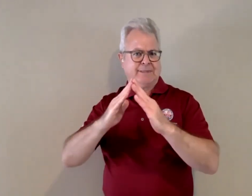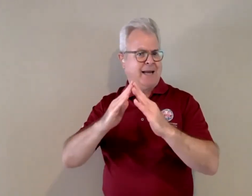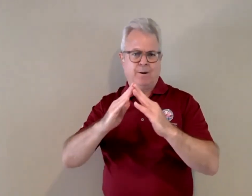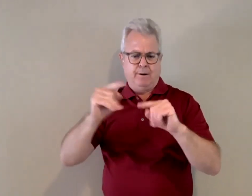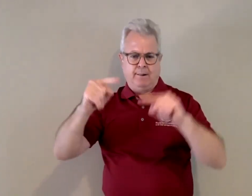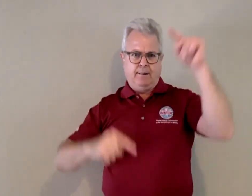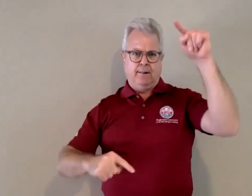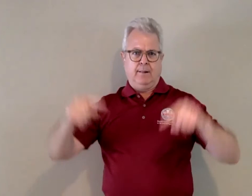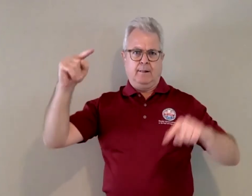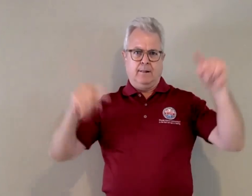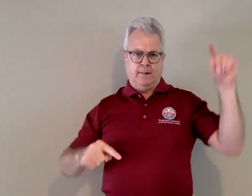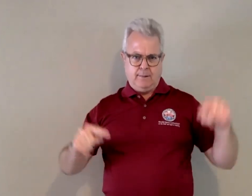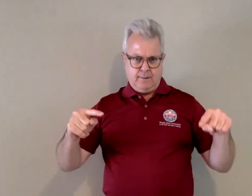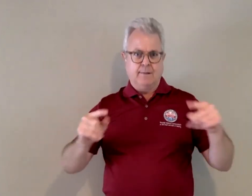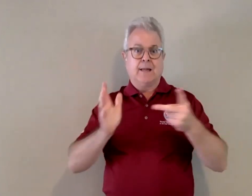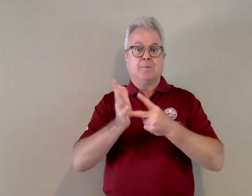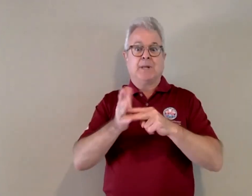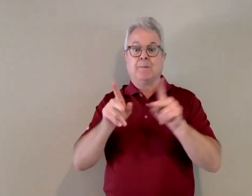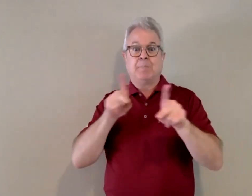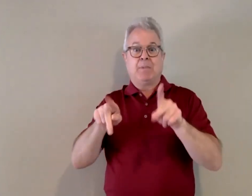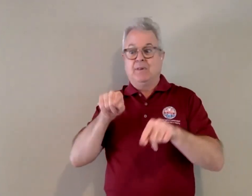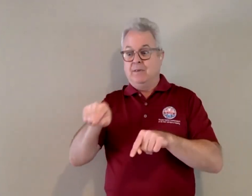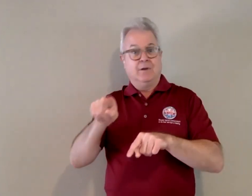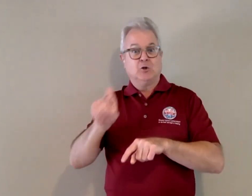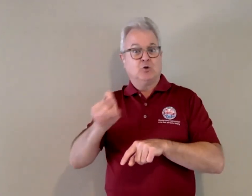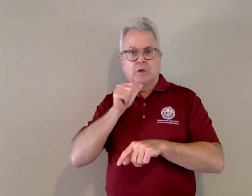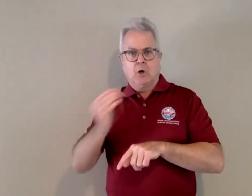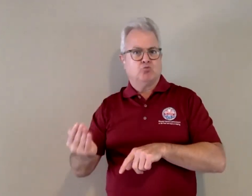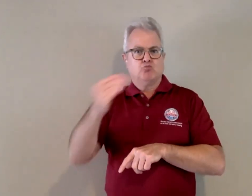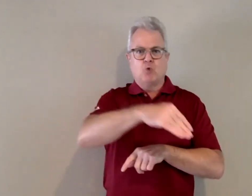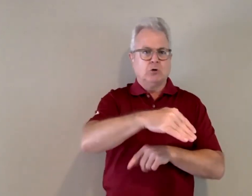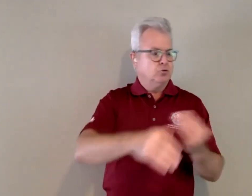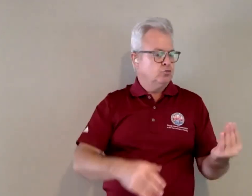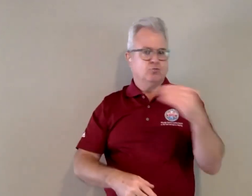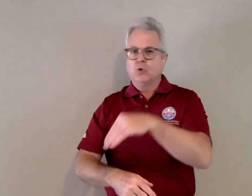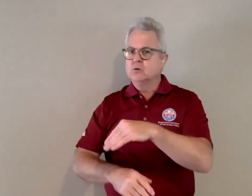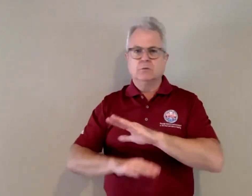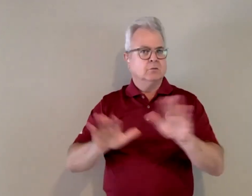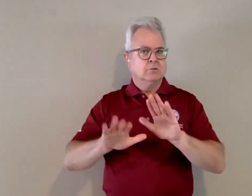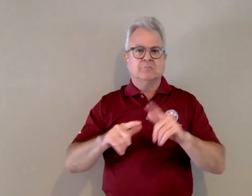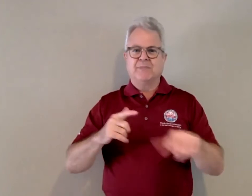that's good, but there are still some great variation between towns. You know,